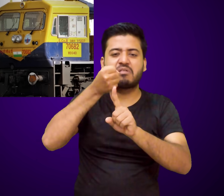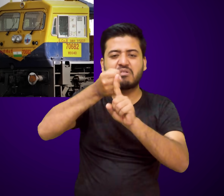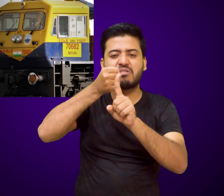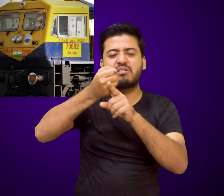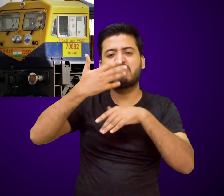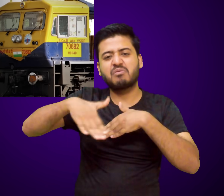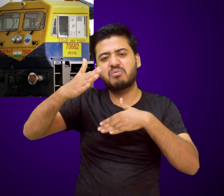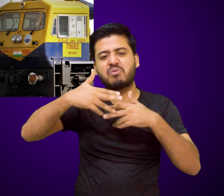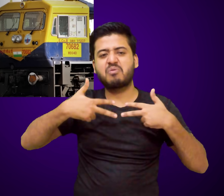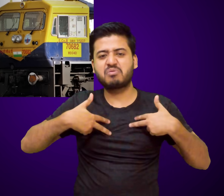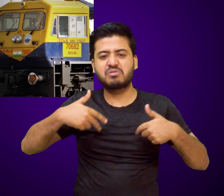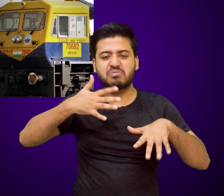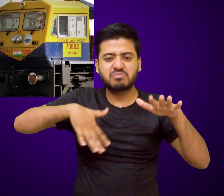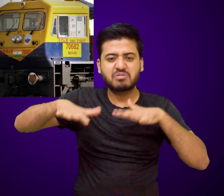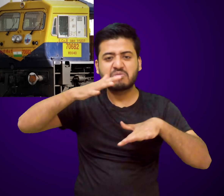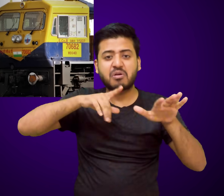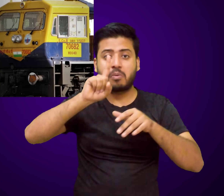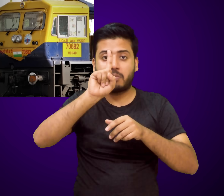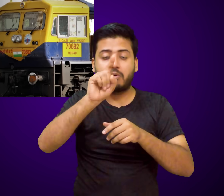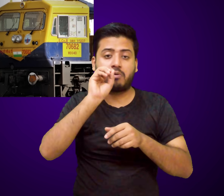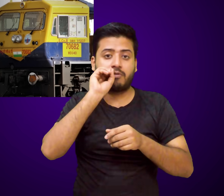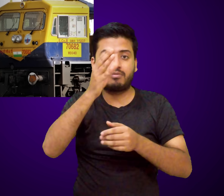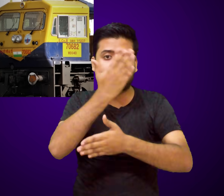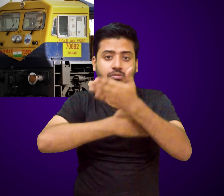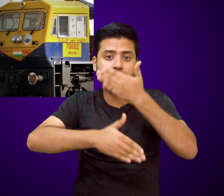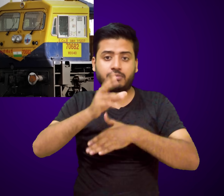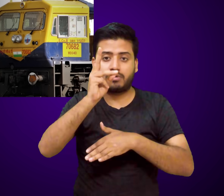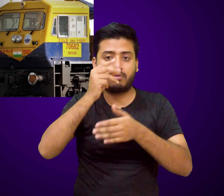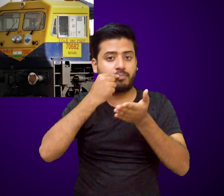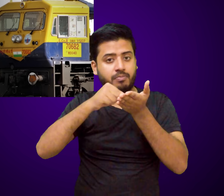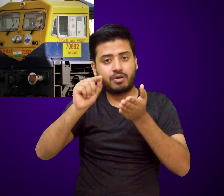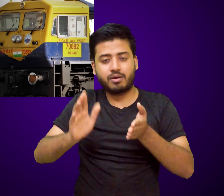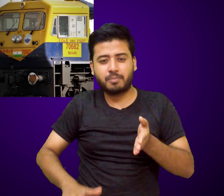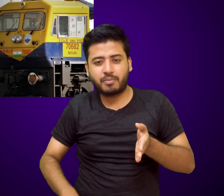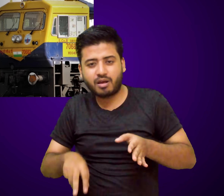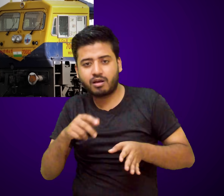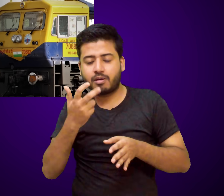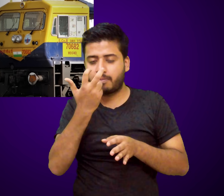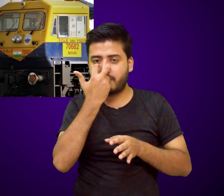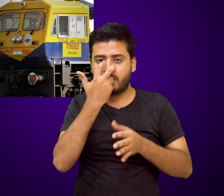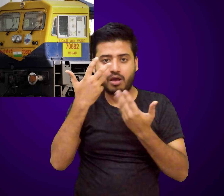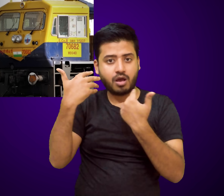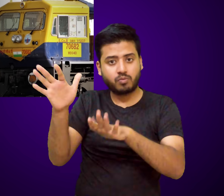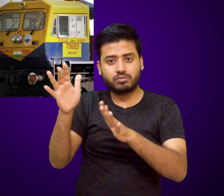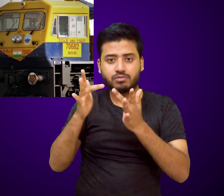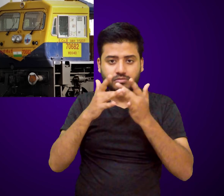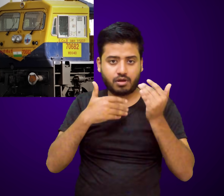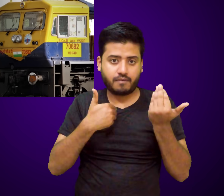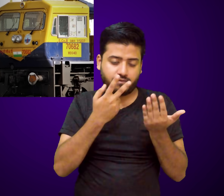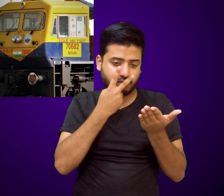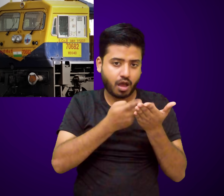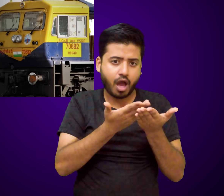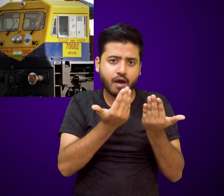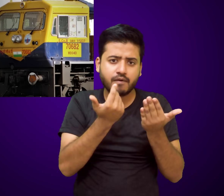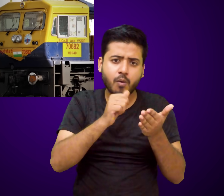concession category and providing disability certificate details, or offline at a PRS counter by presenting your certificate.